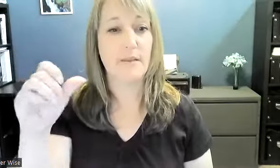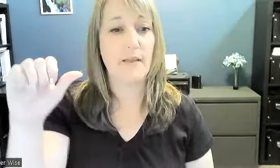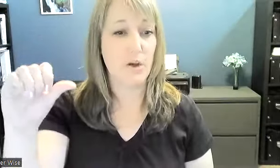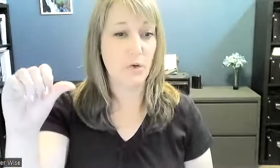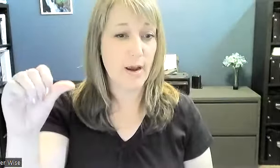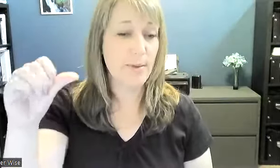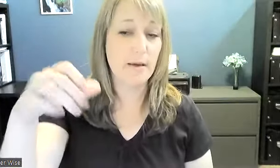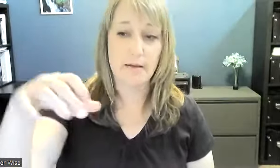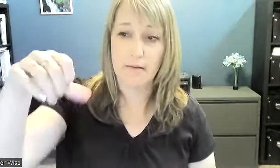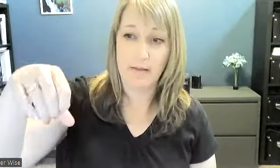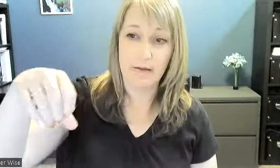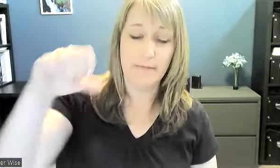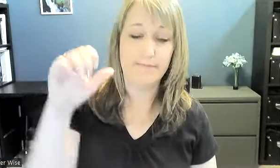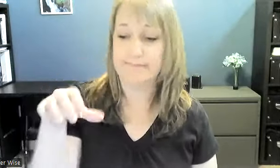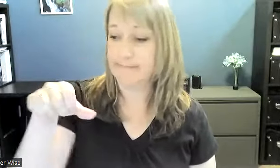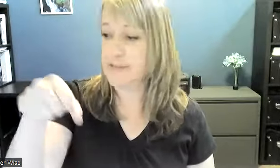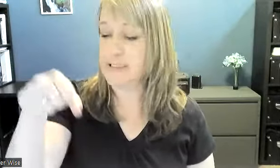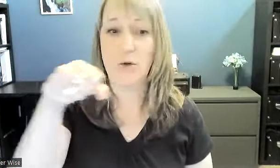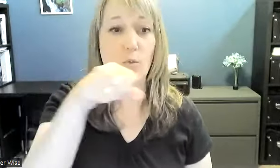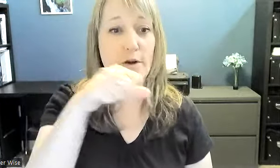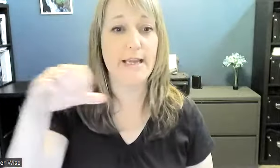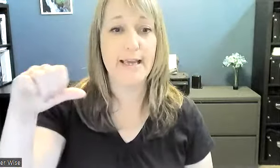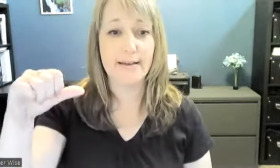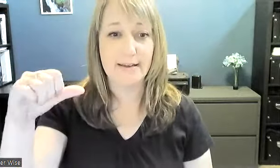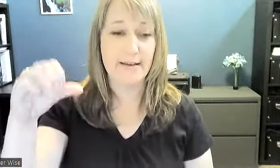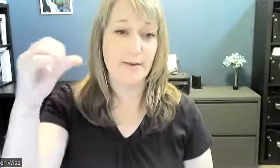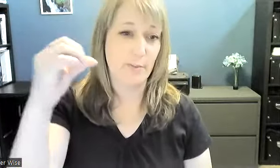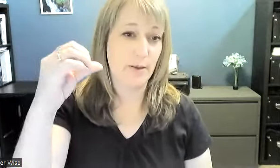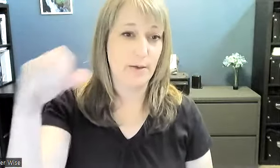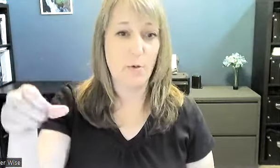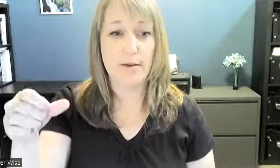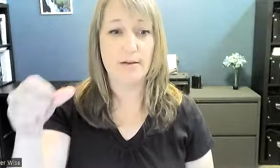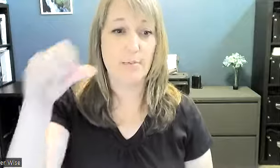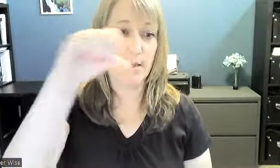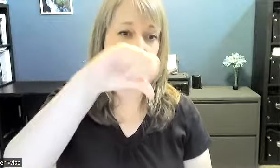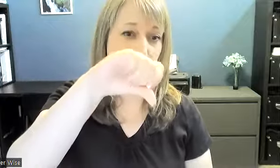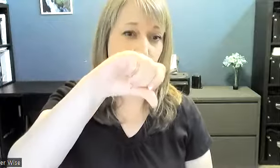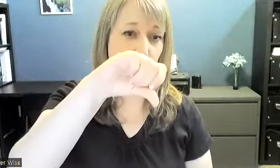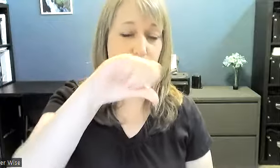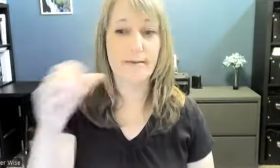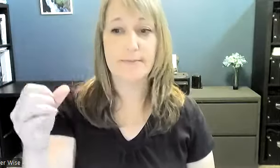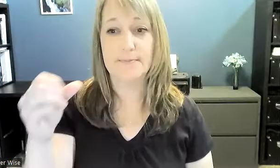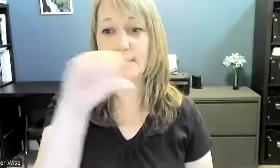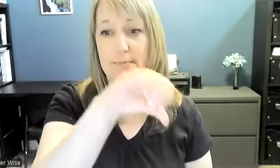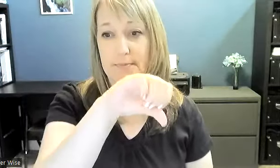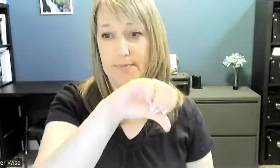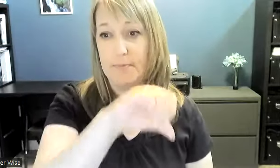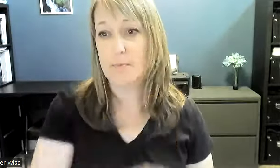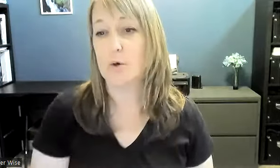Like you're grabbing the, watering can with open a little bit and pouring. Pour